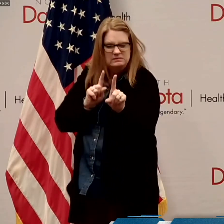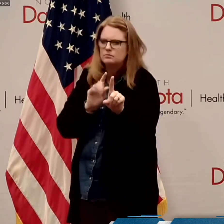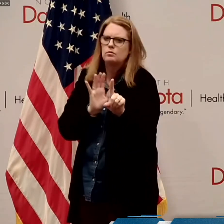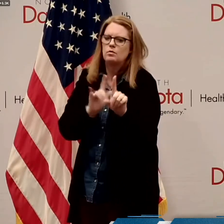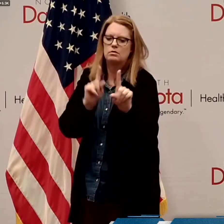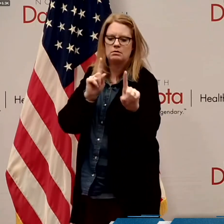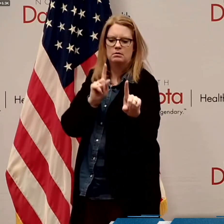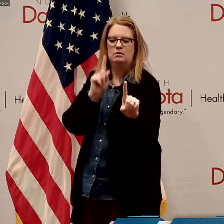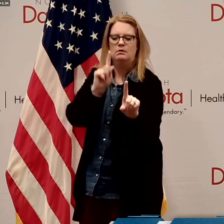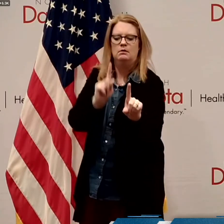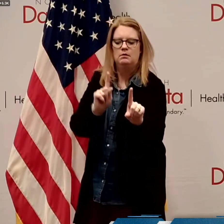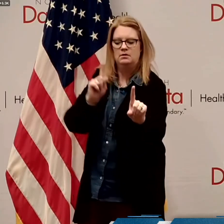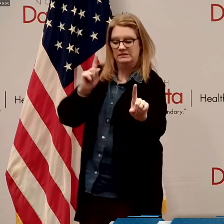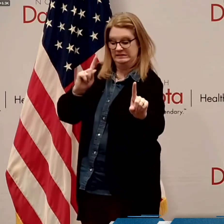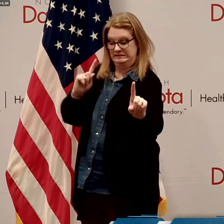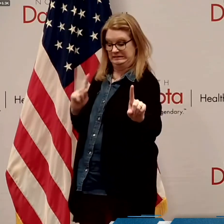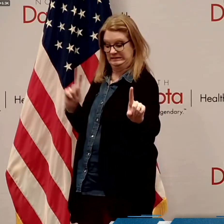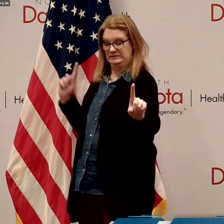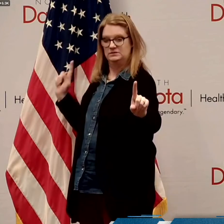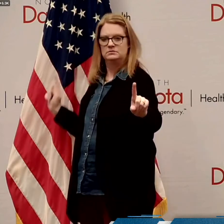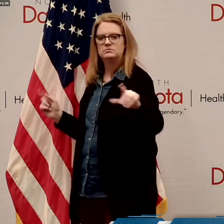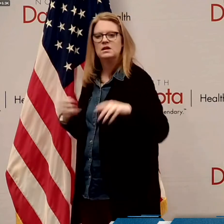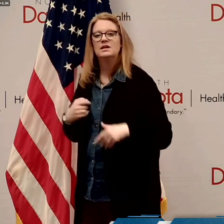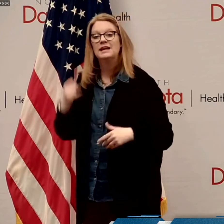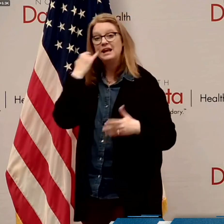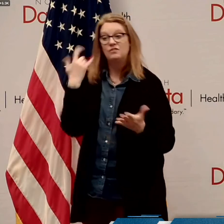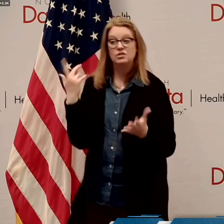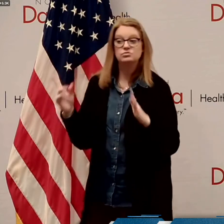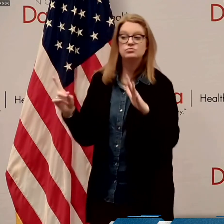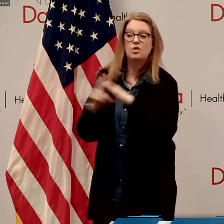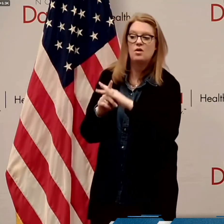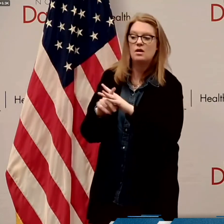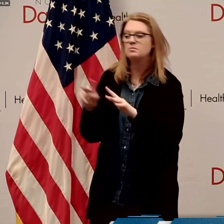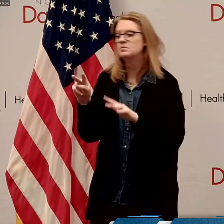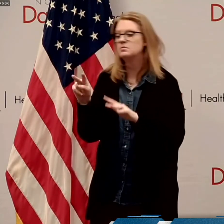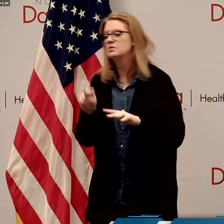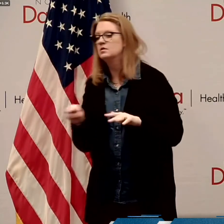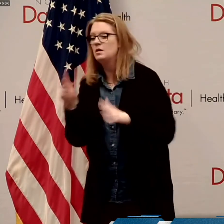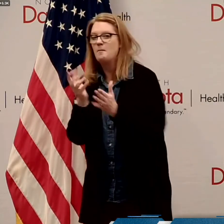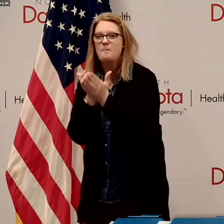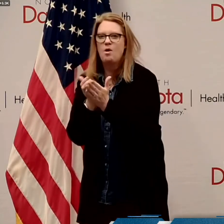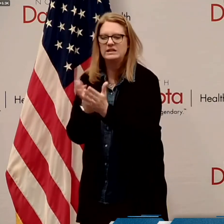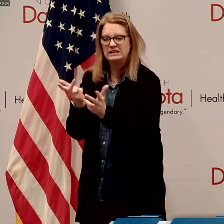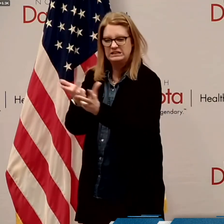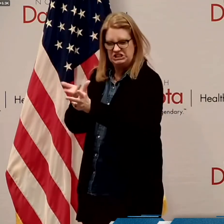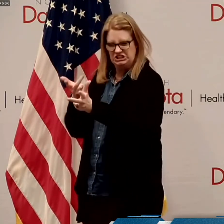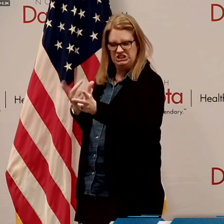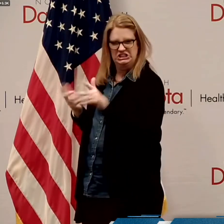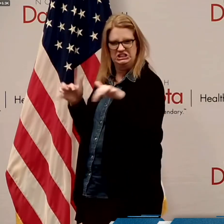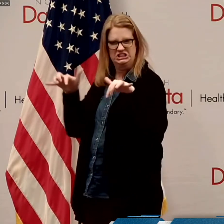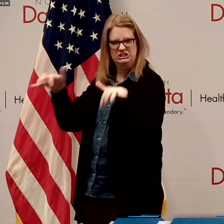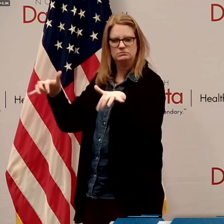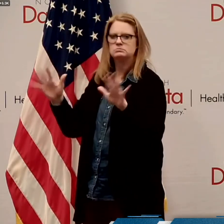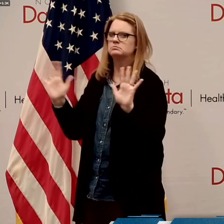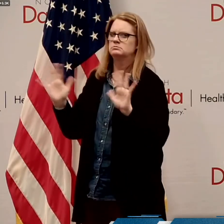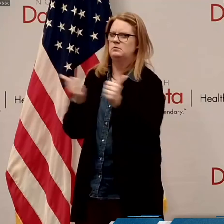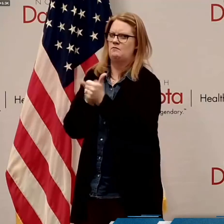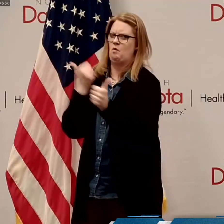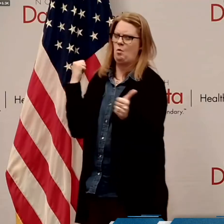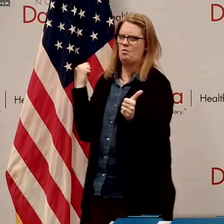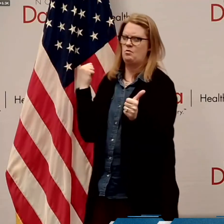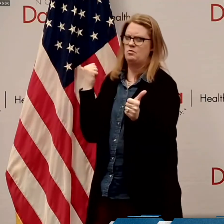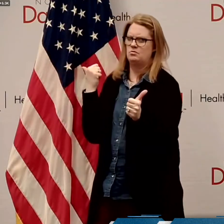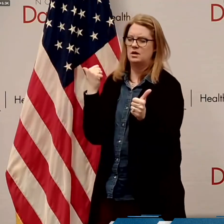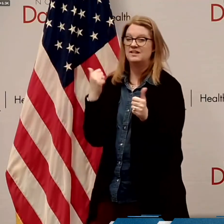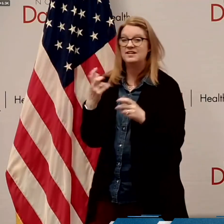sure, look like they're particularly busy. Game wardens and field staff are regularly monitoring areas. There's going to be signs posted